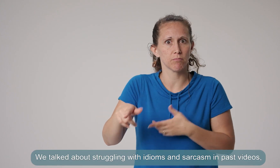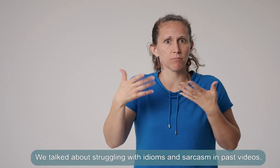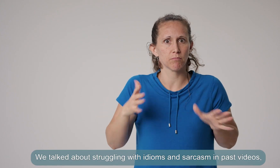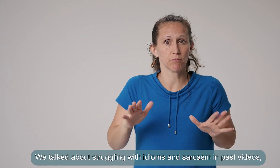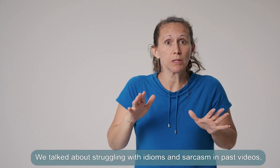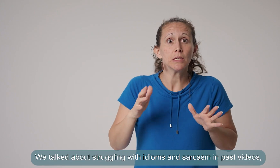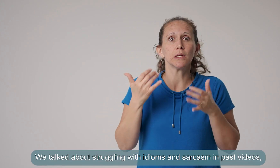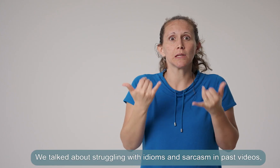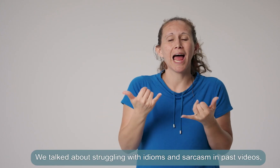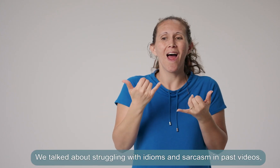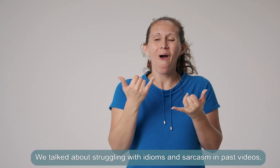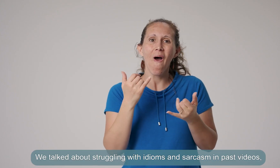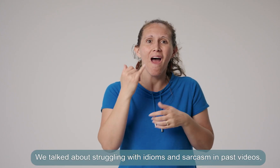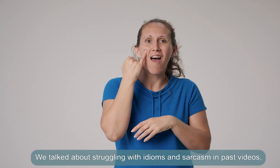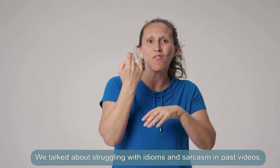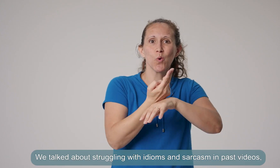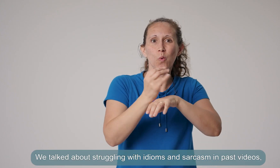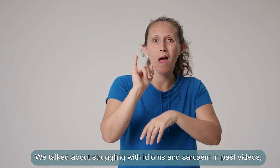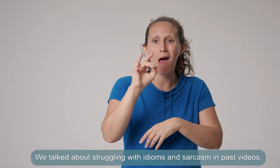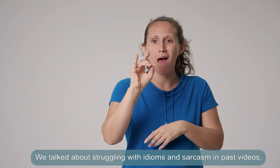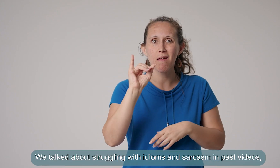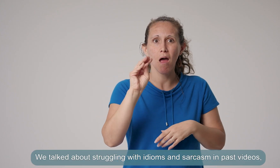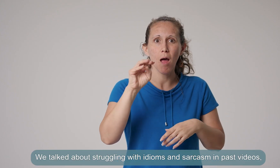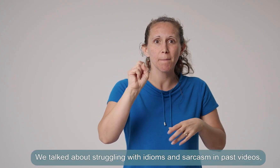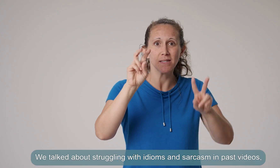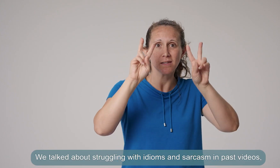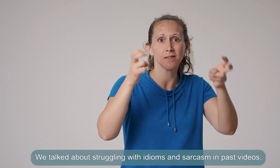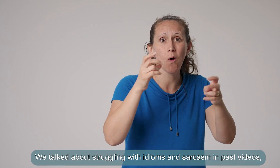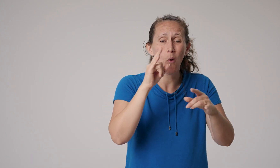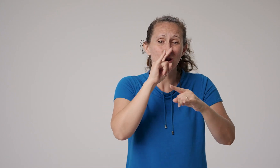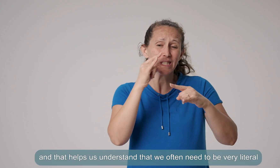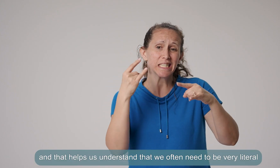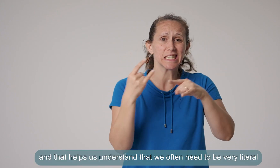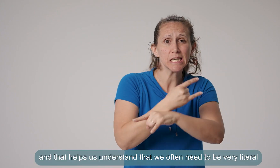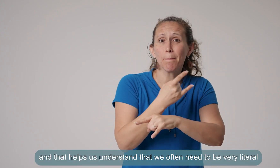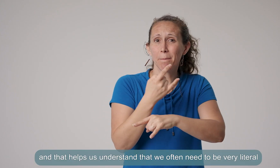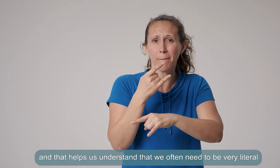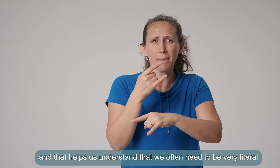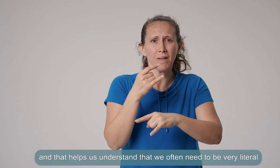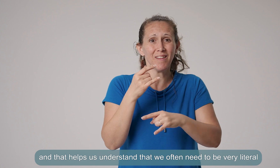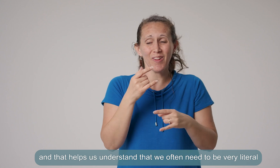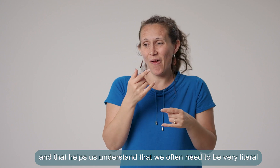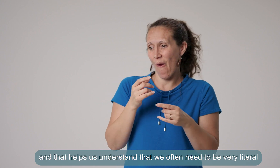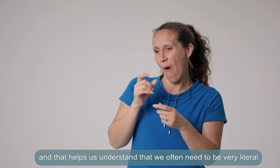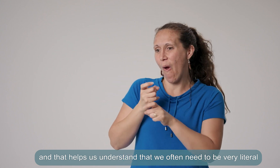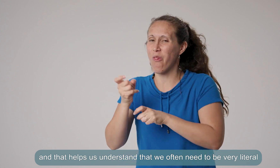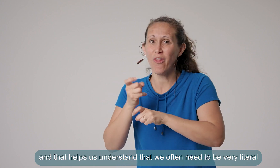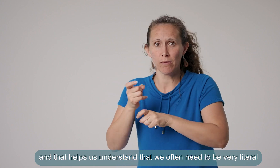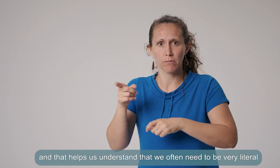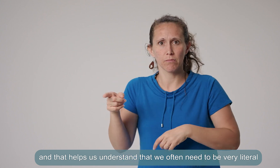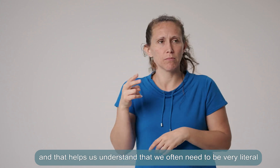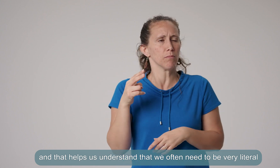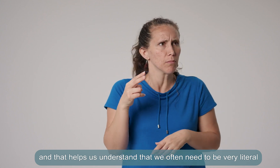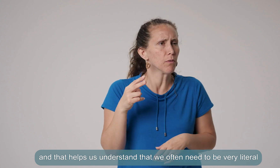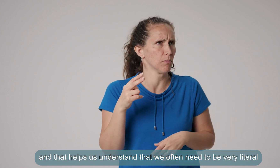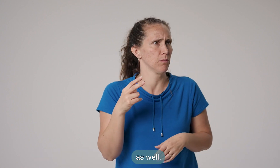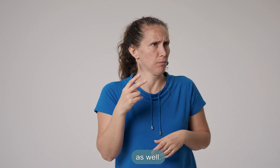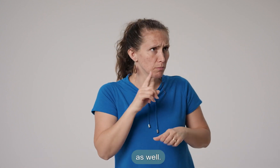We talked about struggling with idioms and sarcasm in past videos, and that helps us understand that we often need to be very literal as well.